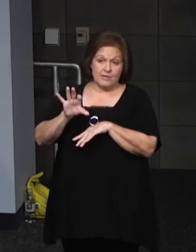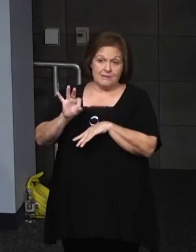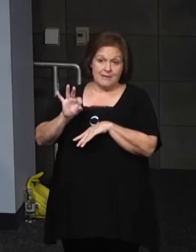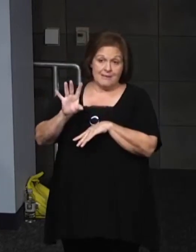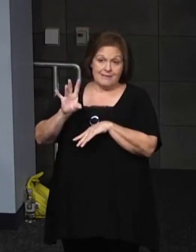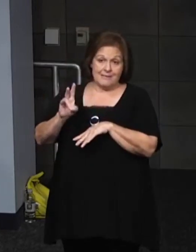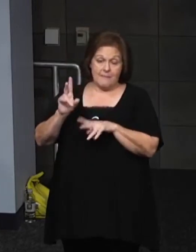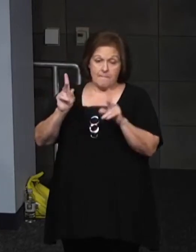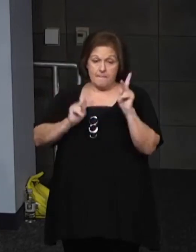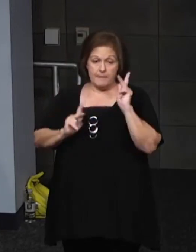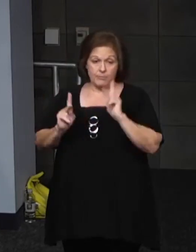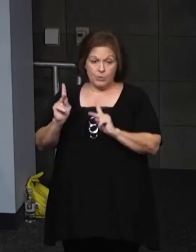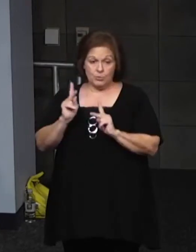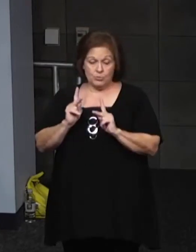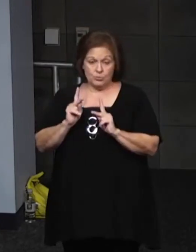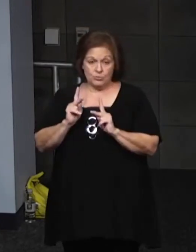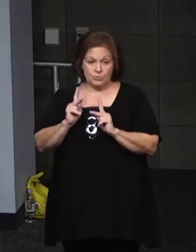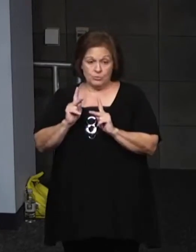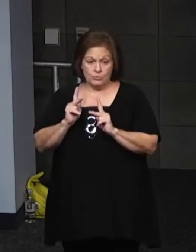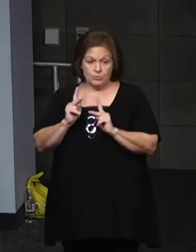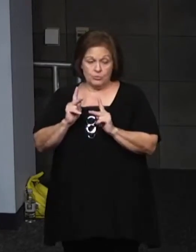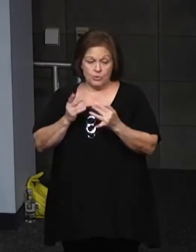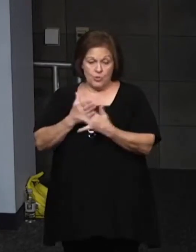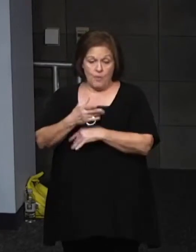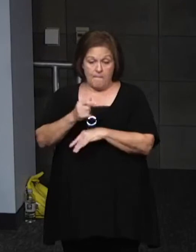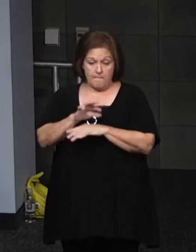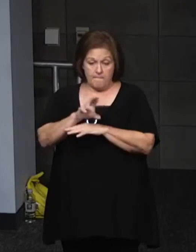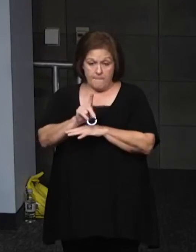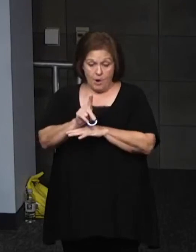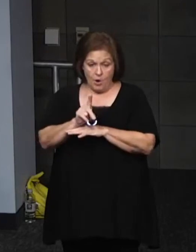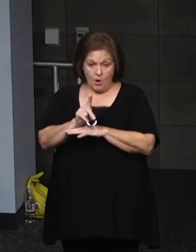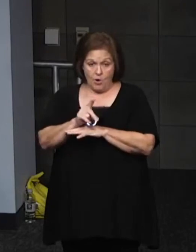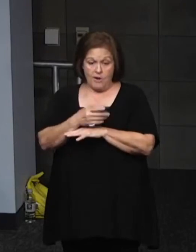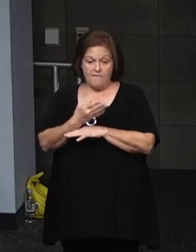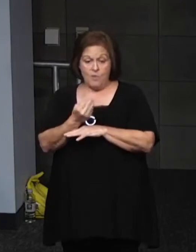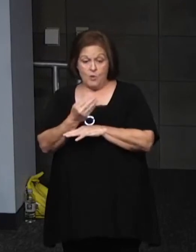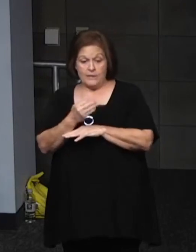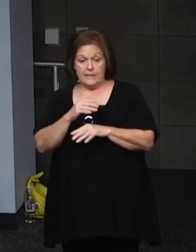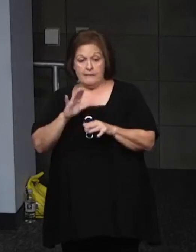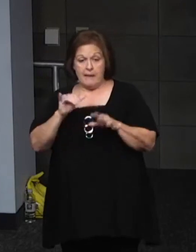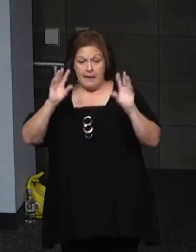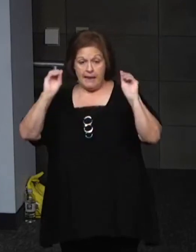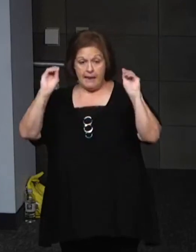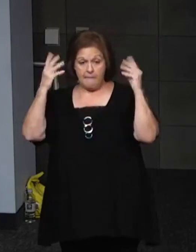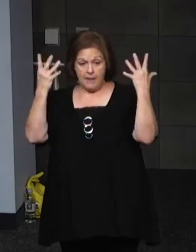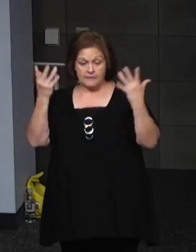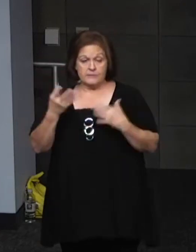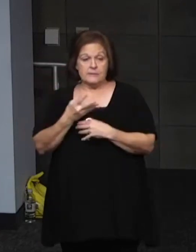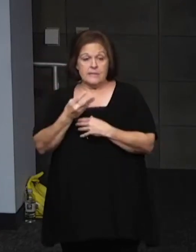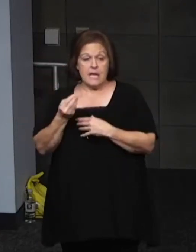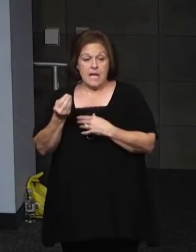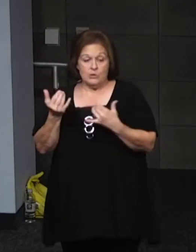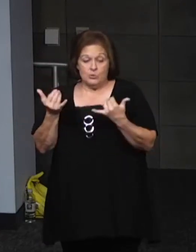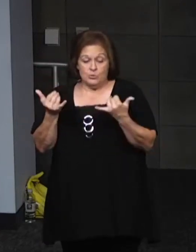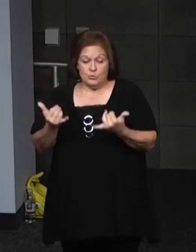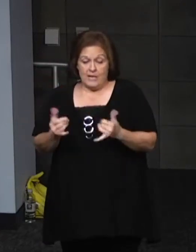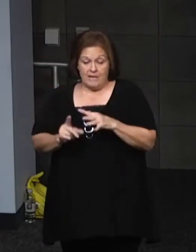597 individuals through PARD and 14 by ambulance. Today we